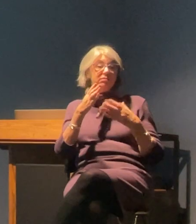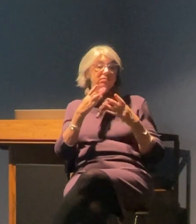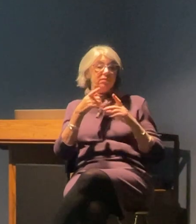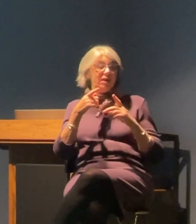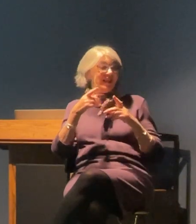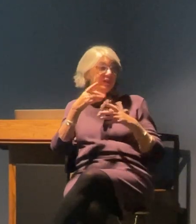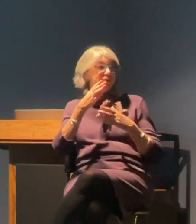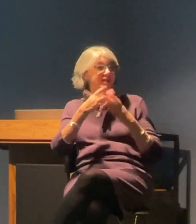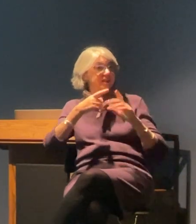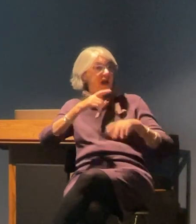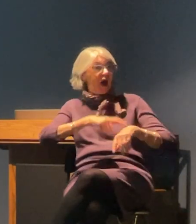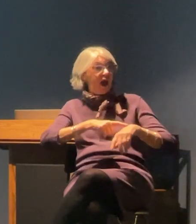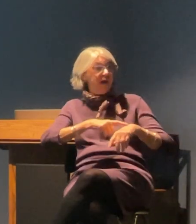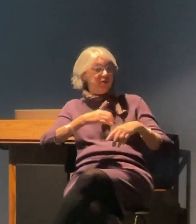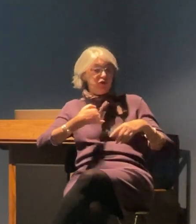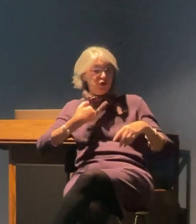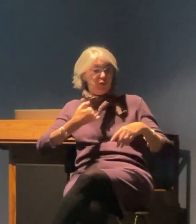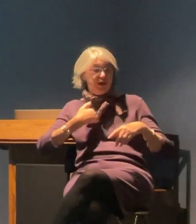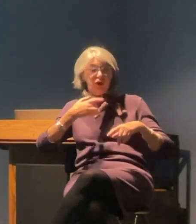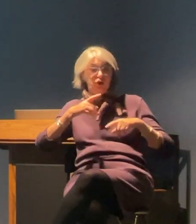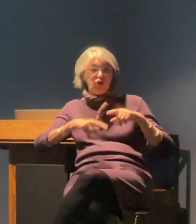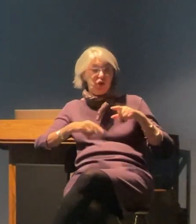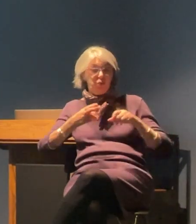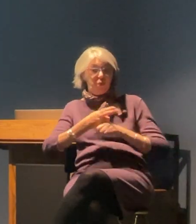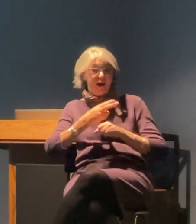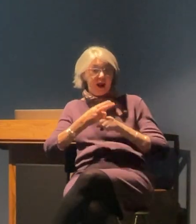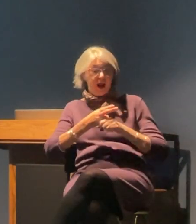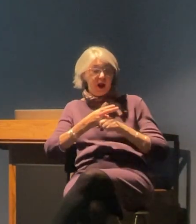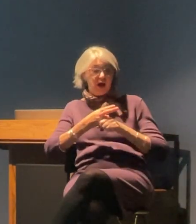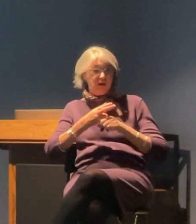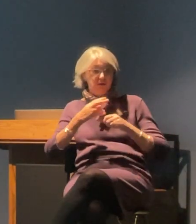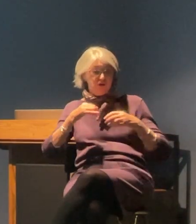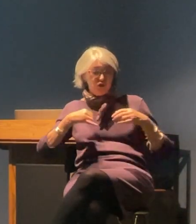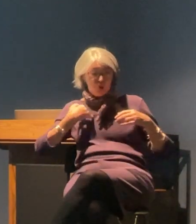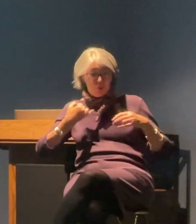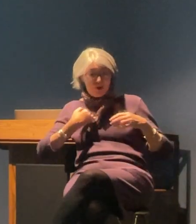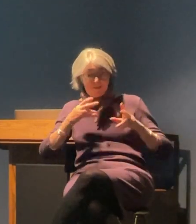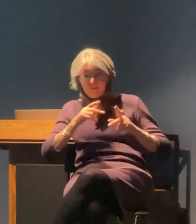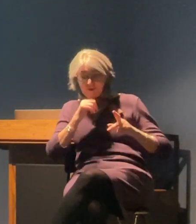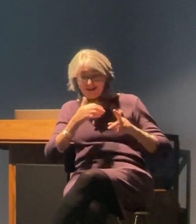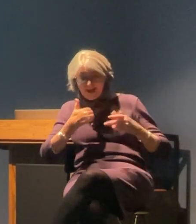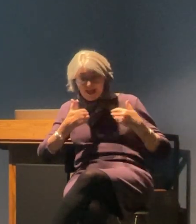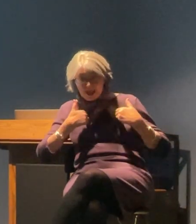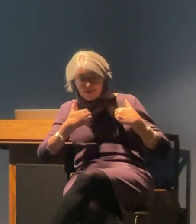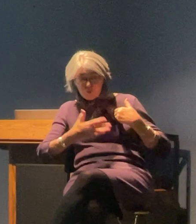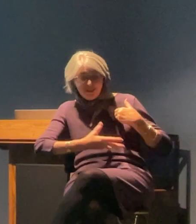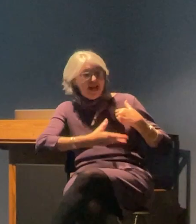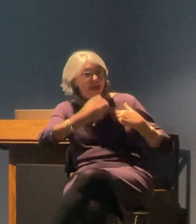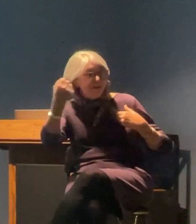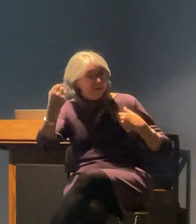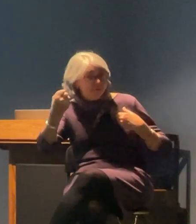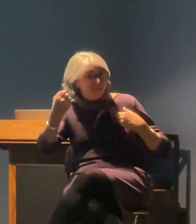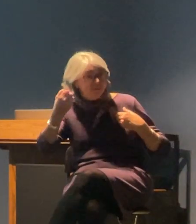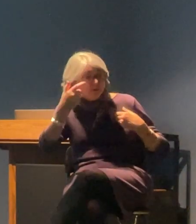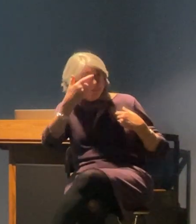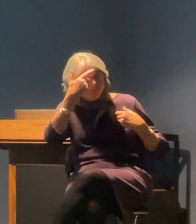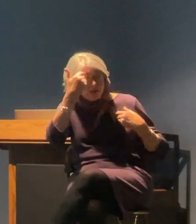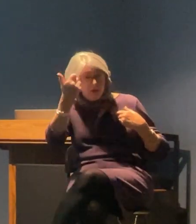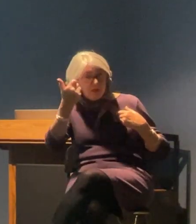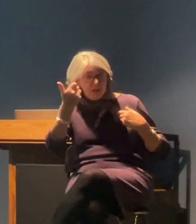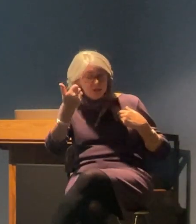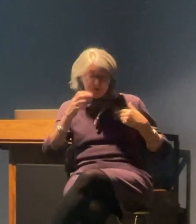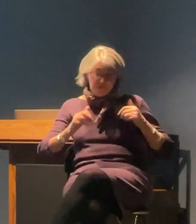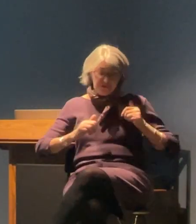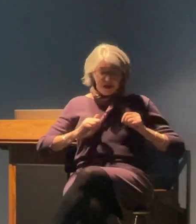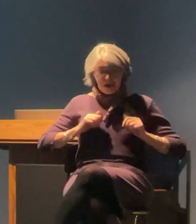couldn't wear jewelry unless you was violent, right? So the people who didn't have would take as a result of asserting